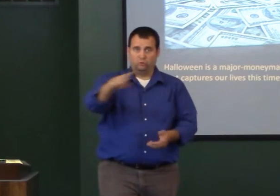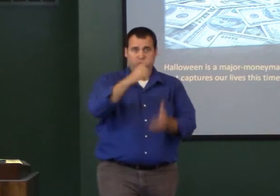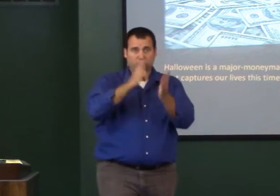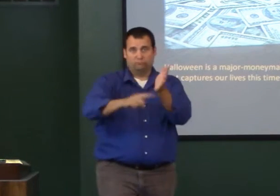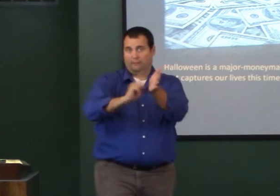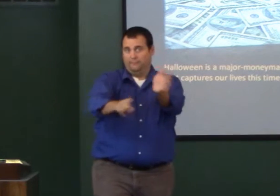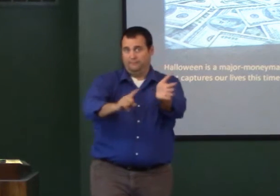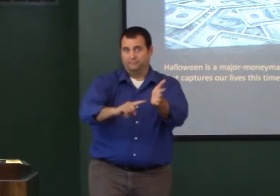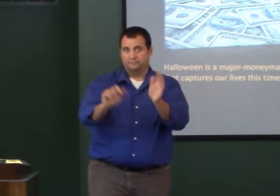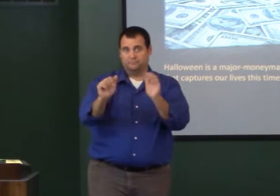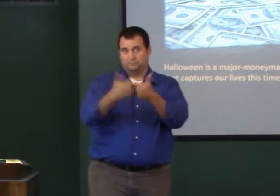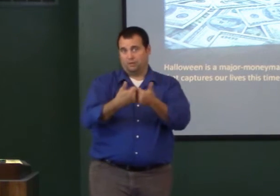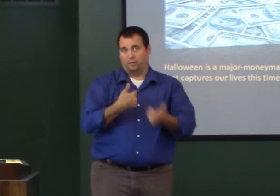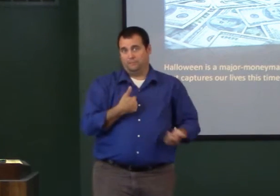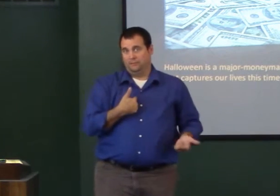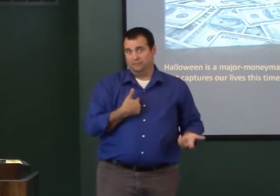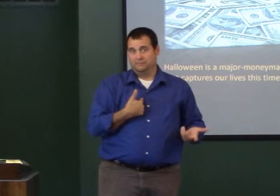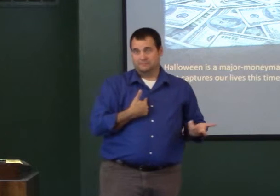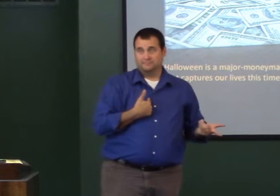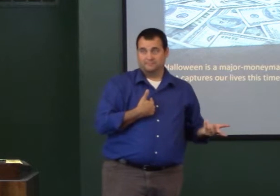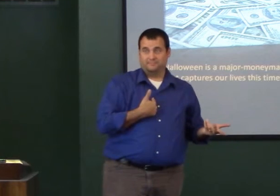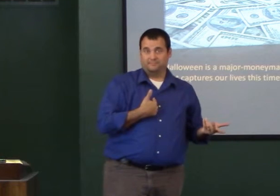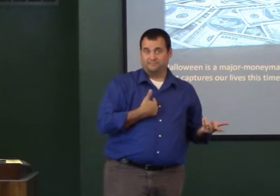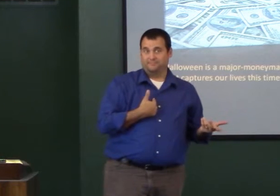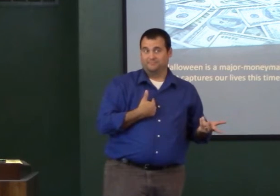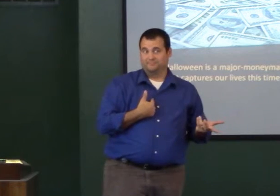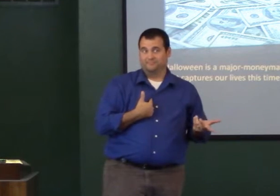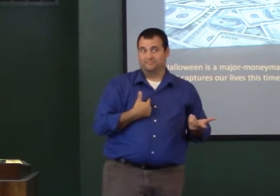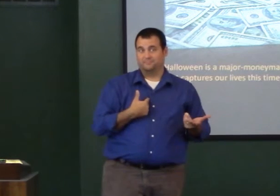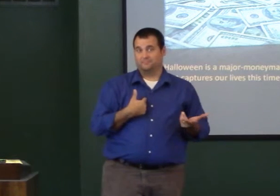I encourage you to go and search and challenge me.